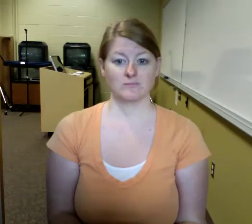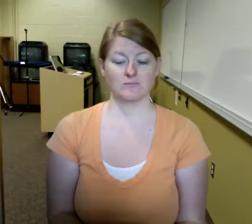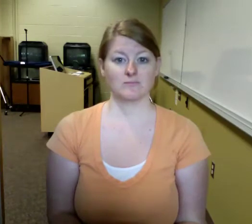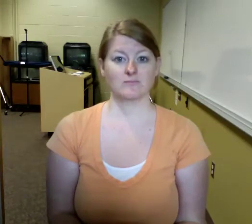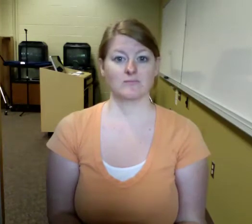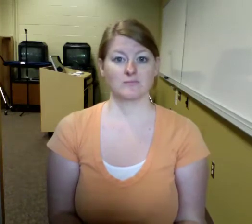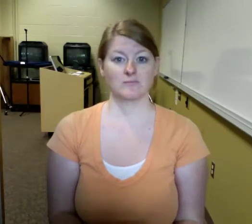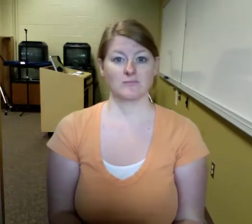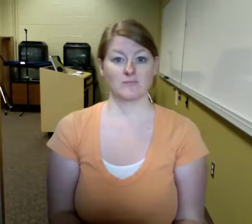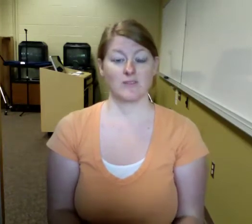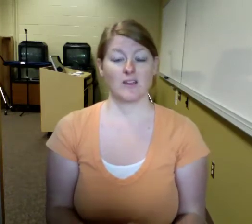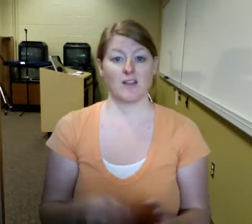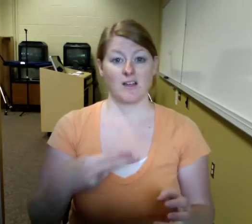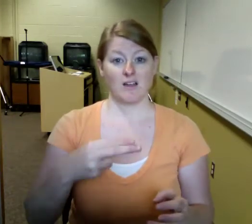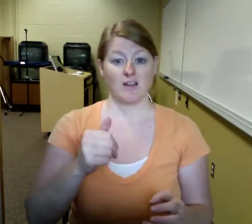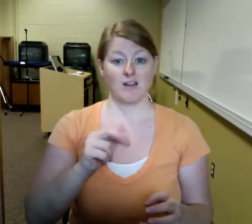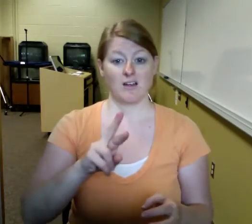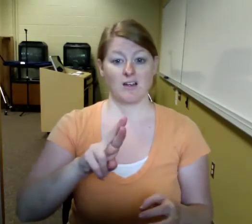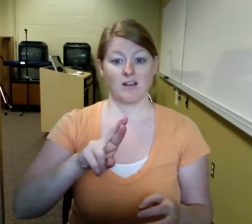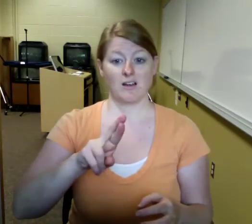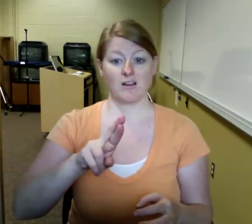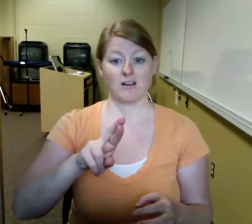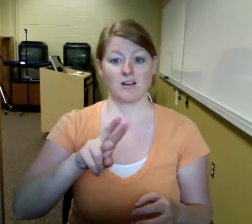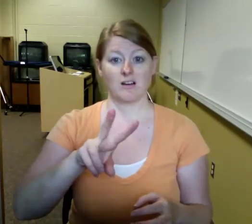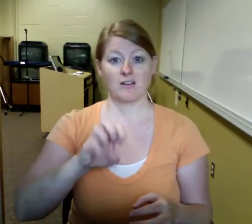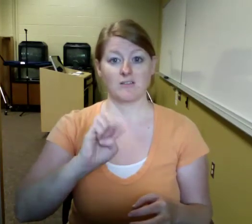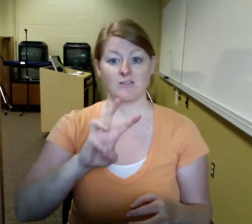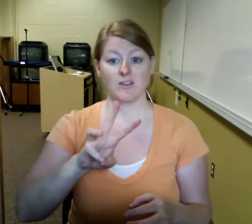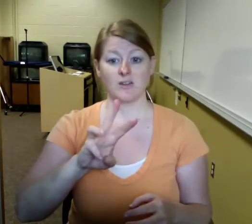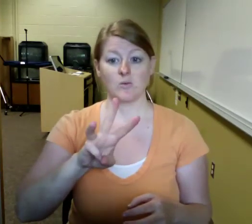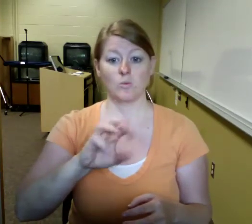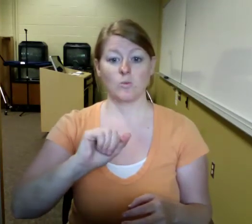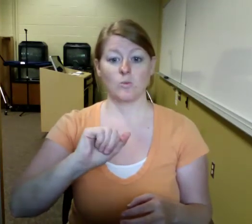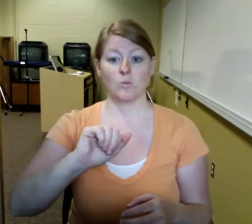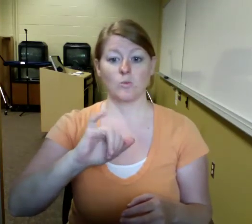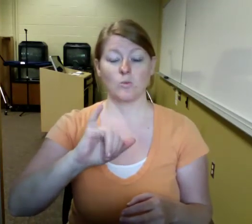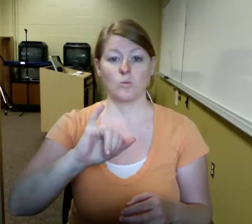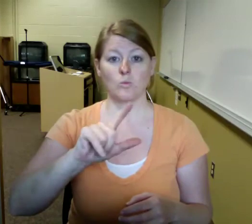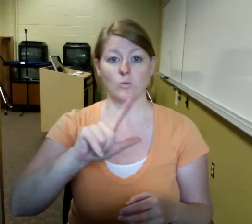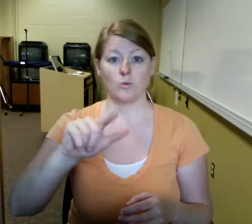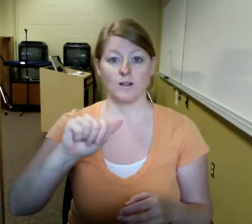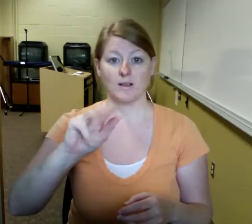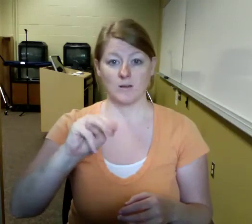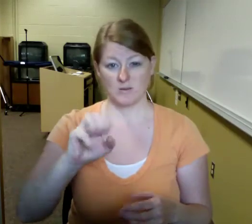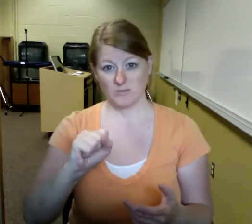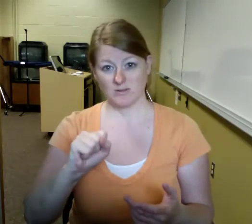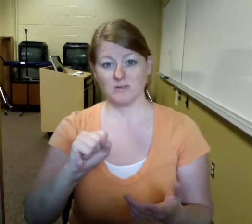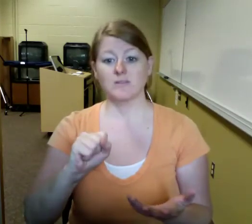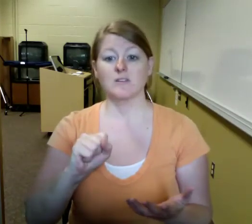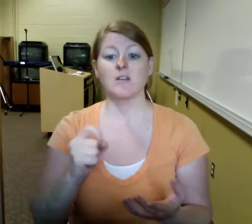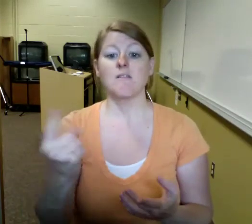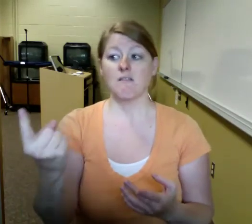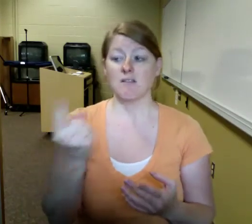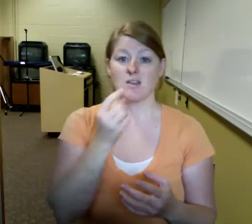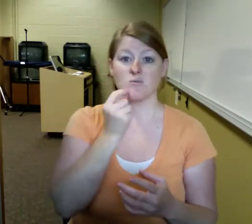That Harvey Wilson, came to the store and noticed outside